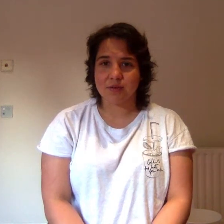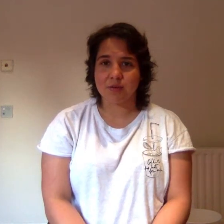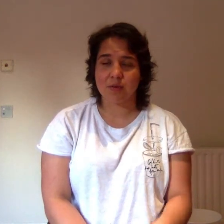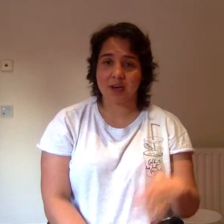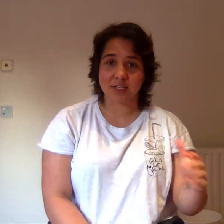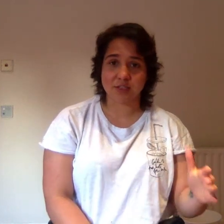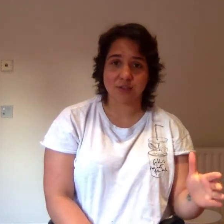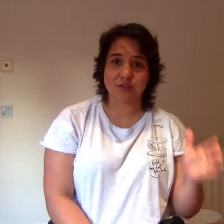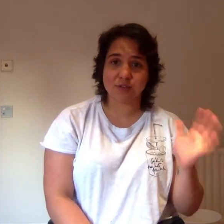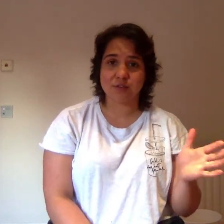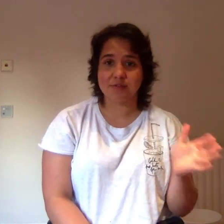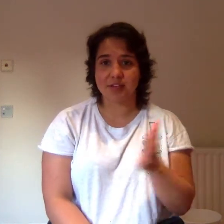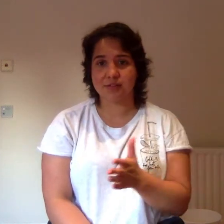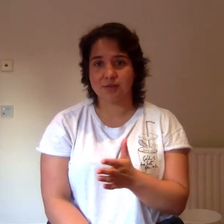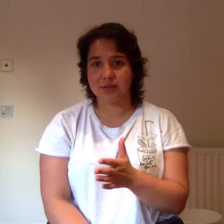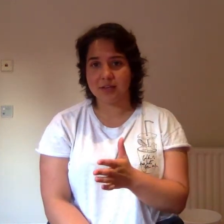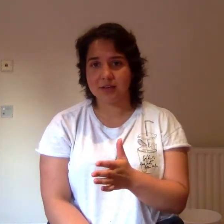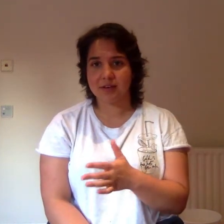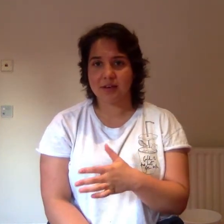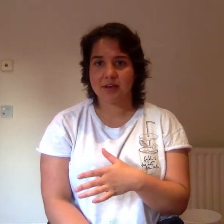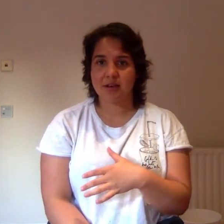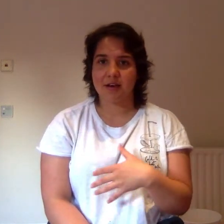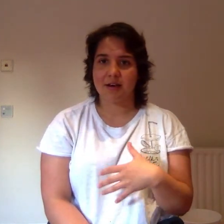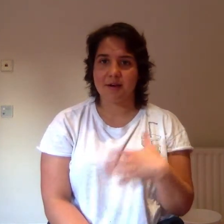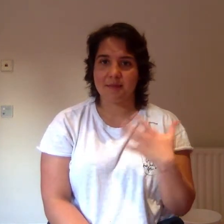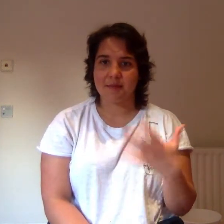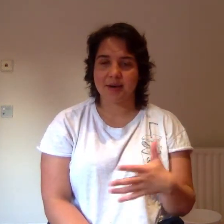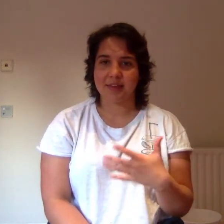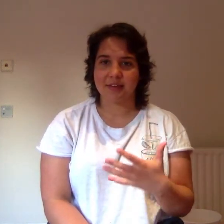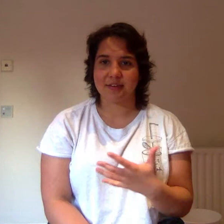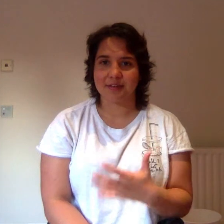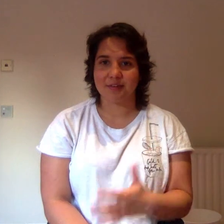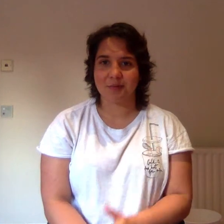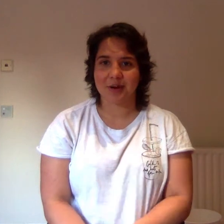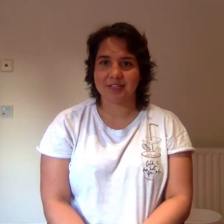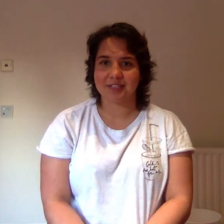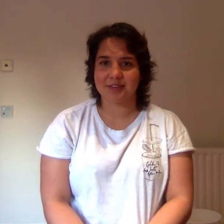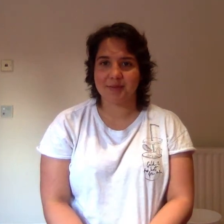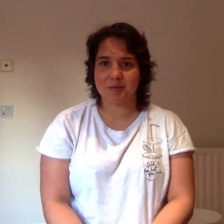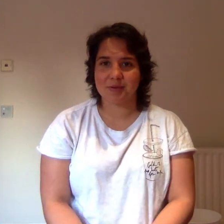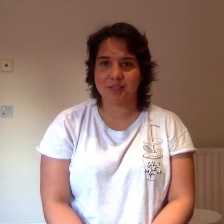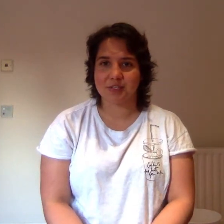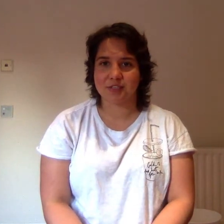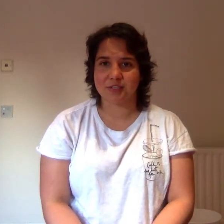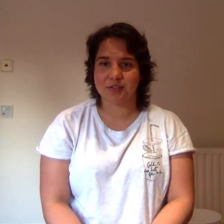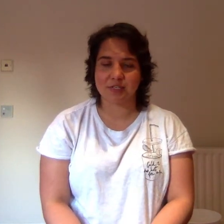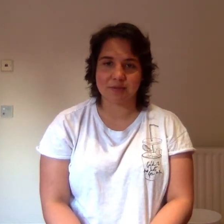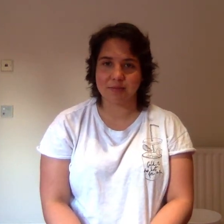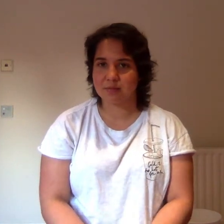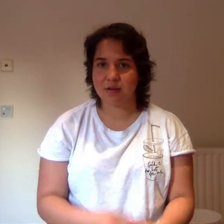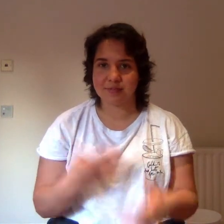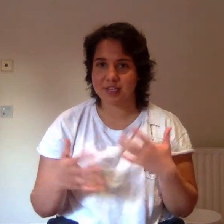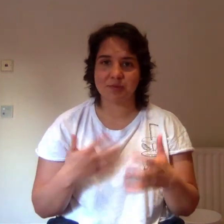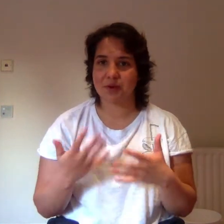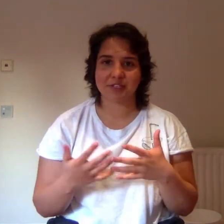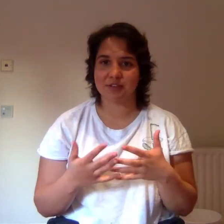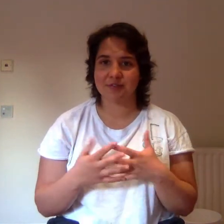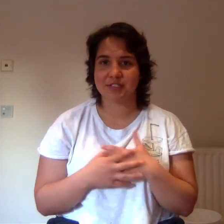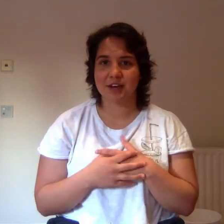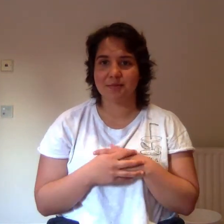I could do 2 videos a week, and then you can practice, and maybe we can do some conversation practice over Skype